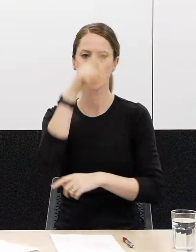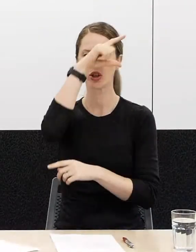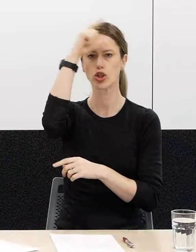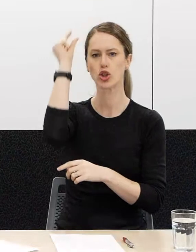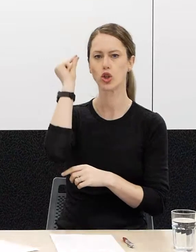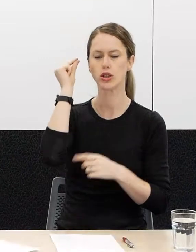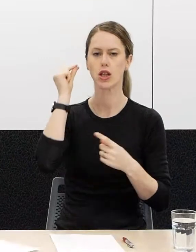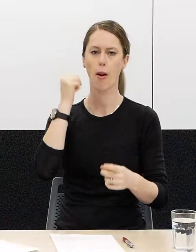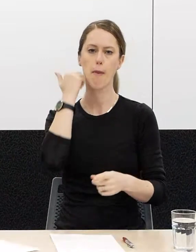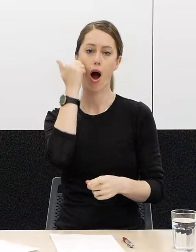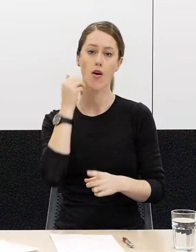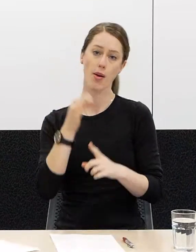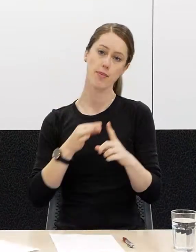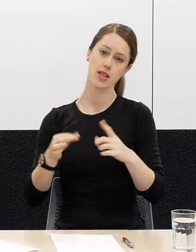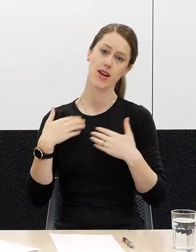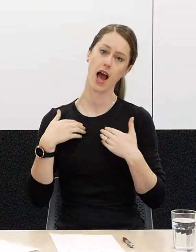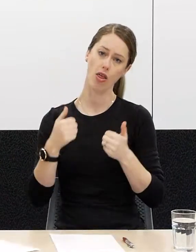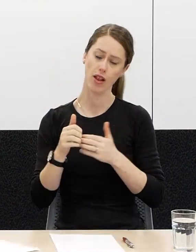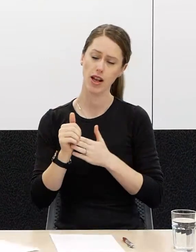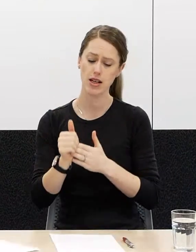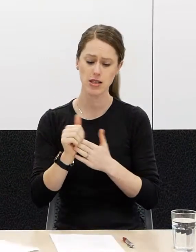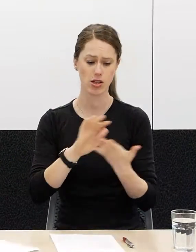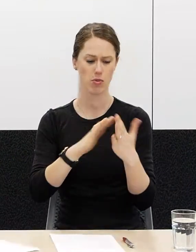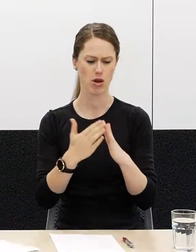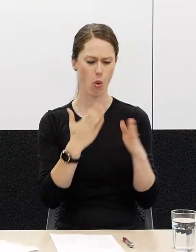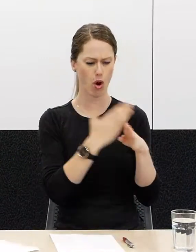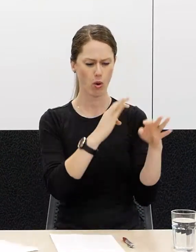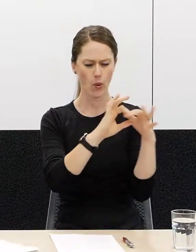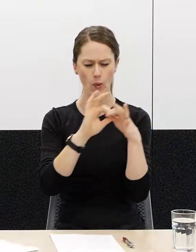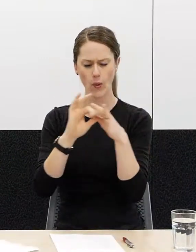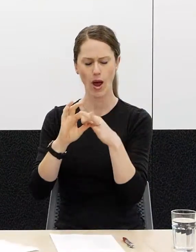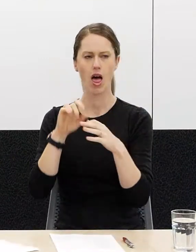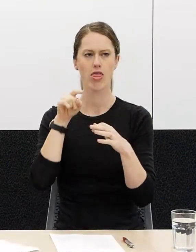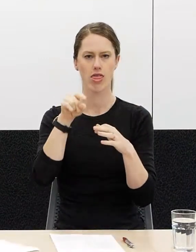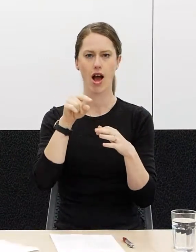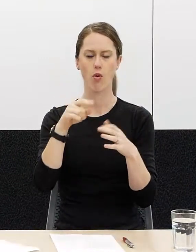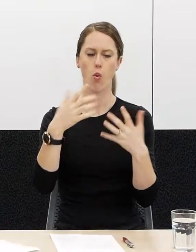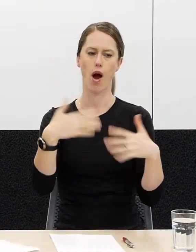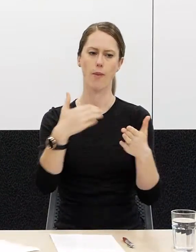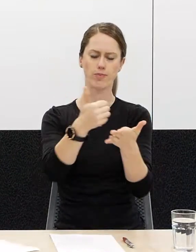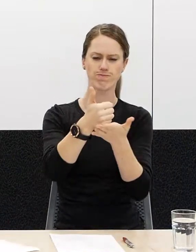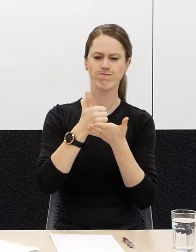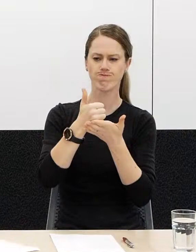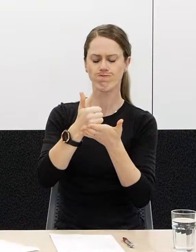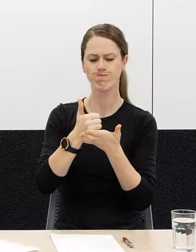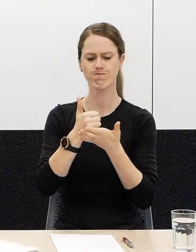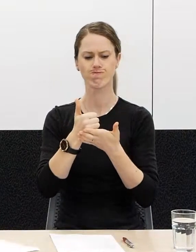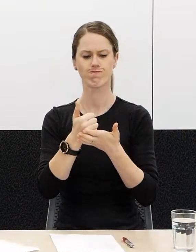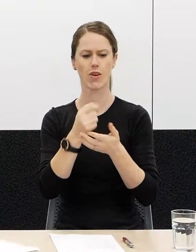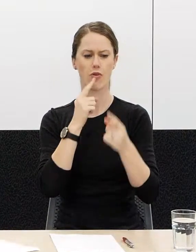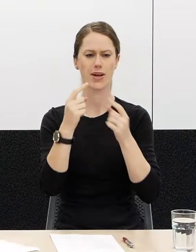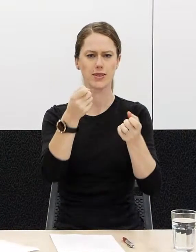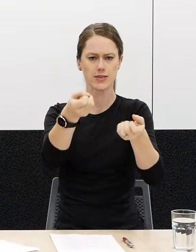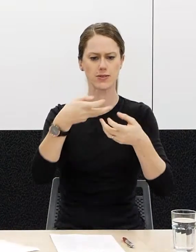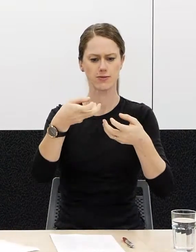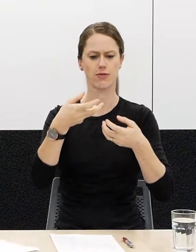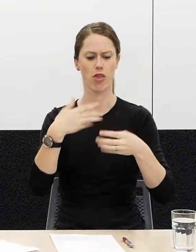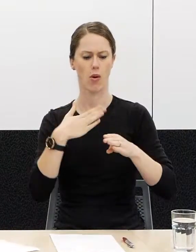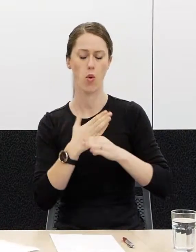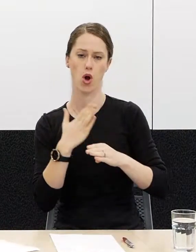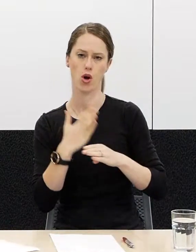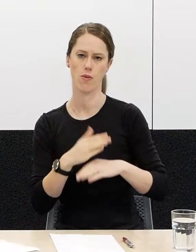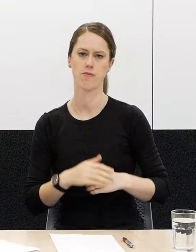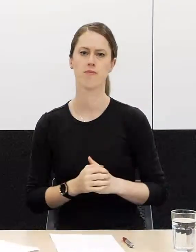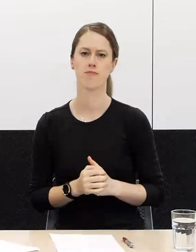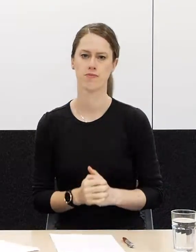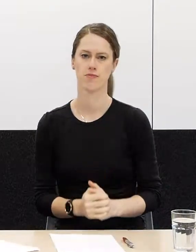nurses, Māori and Pacific health leaders, communities, and they've all enriched and informed that work